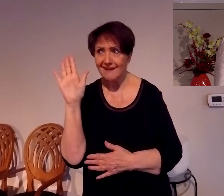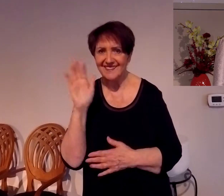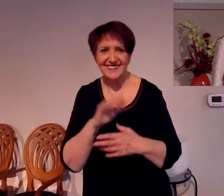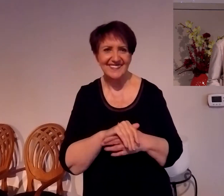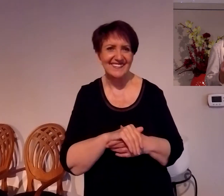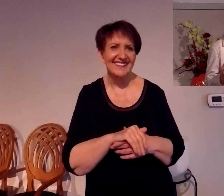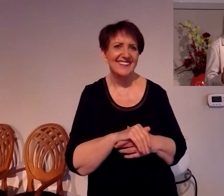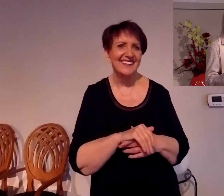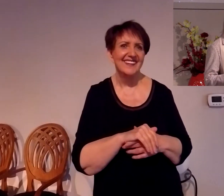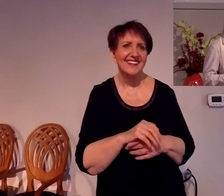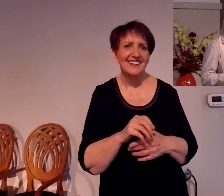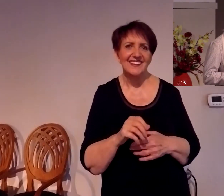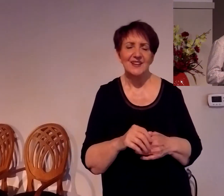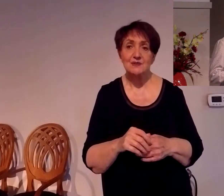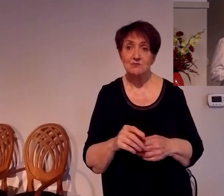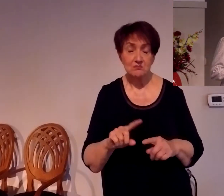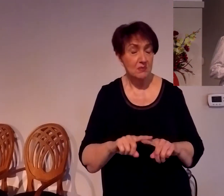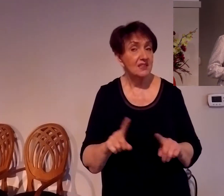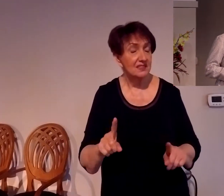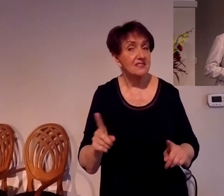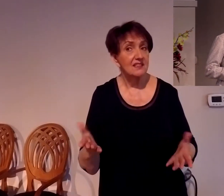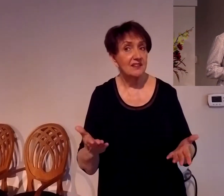Yeah, and yet it's here.